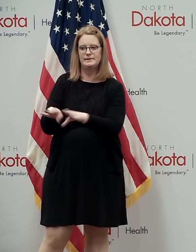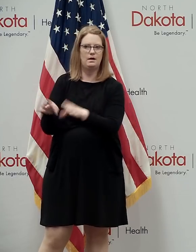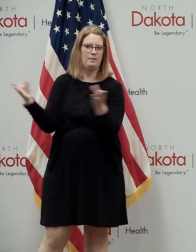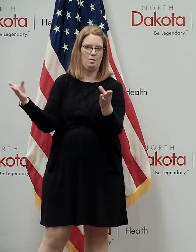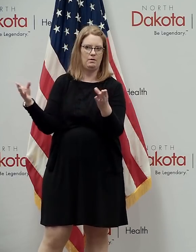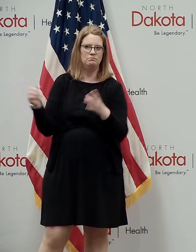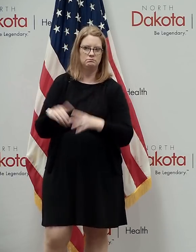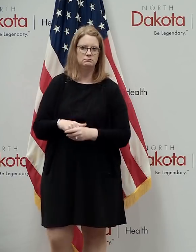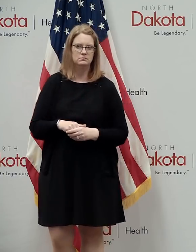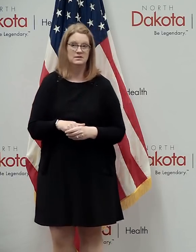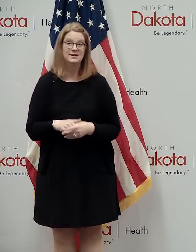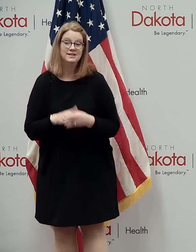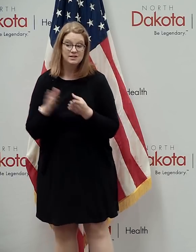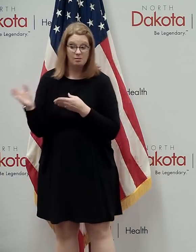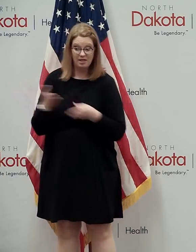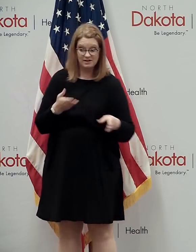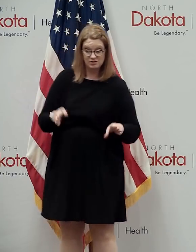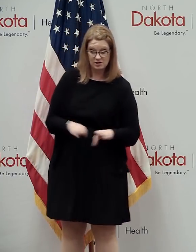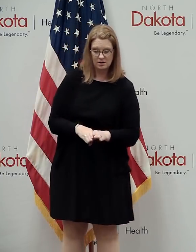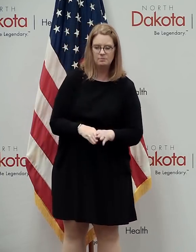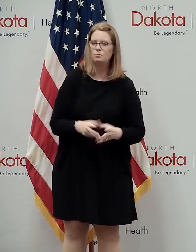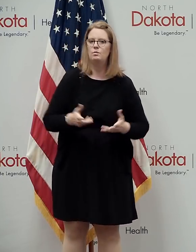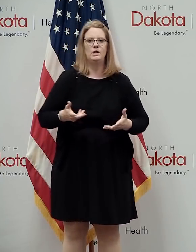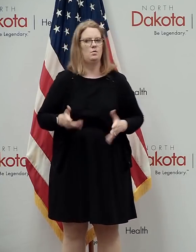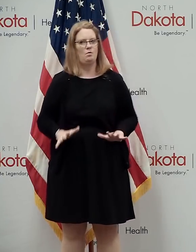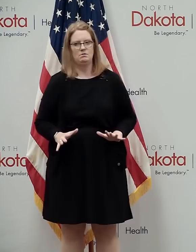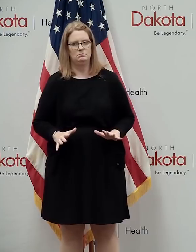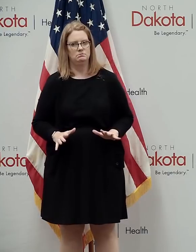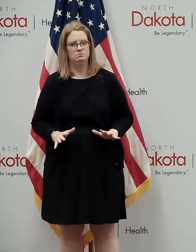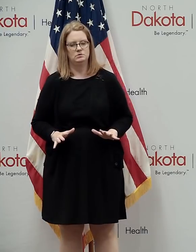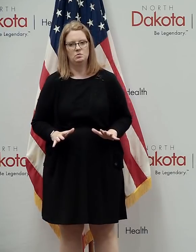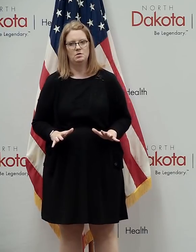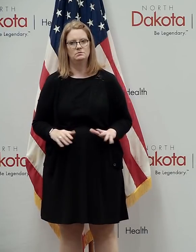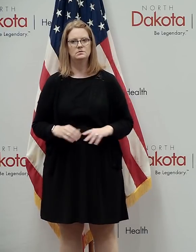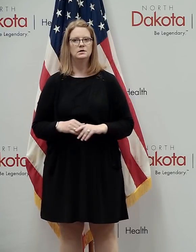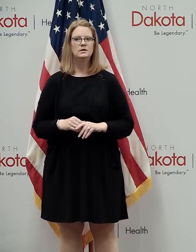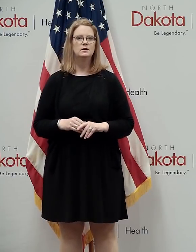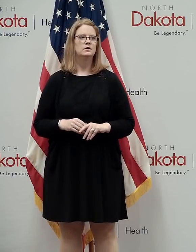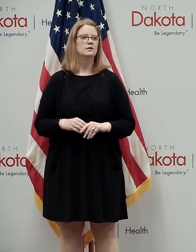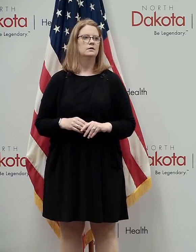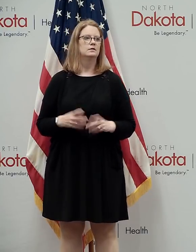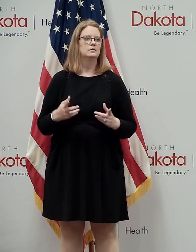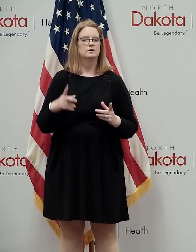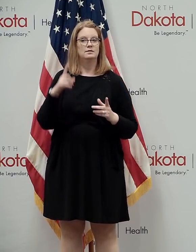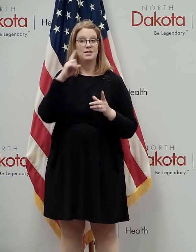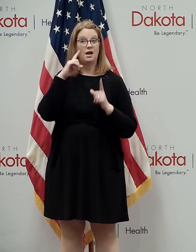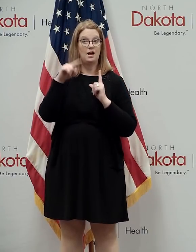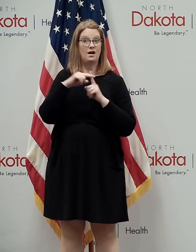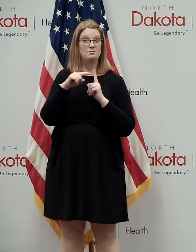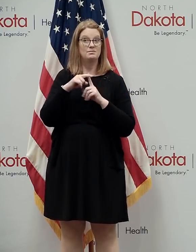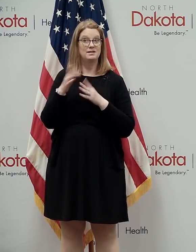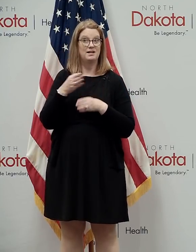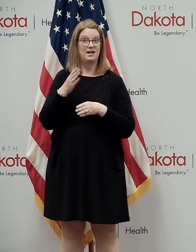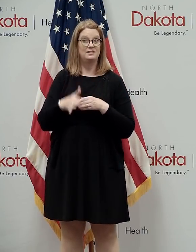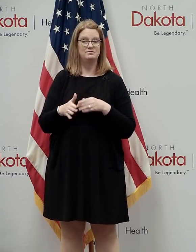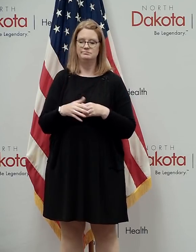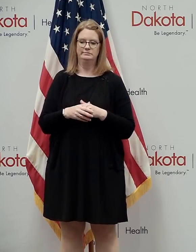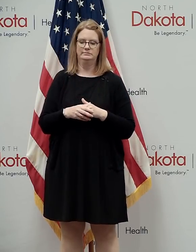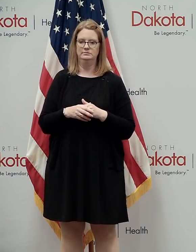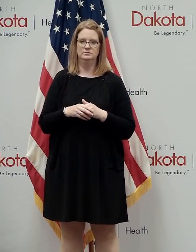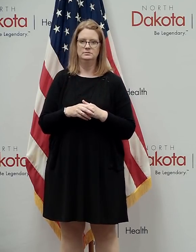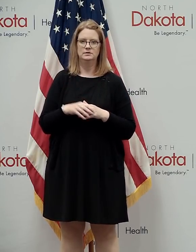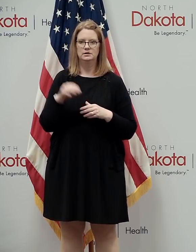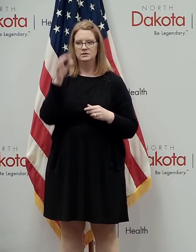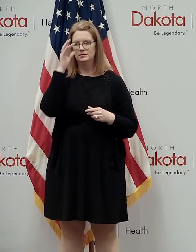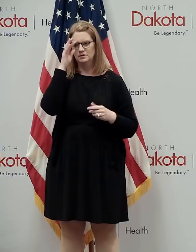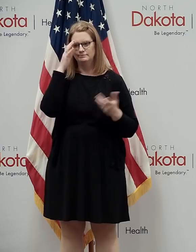plans for shutting down again. But I won't let the optimism close out. Because we're dealing